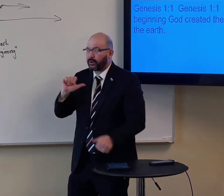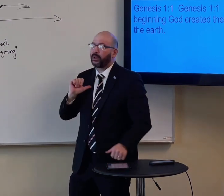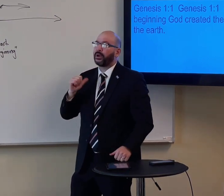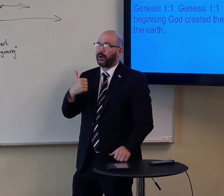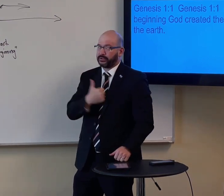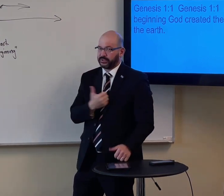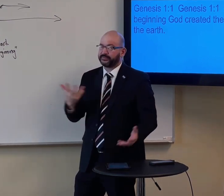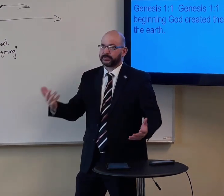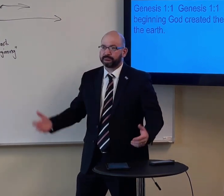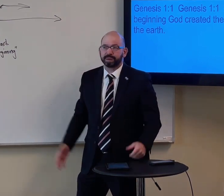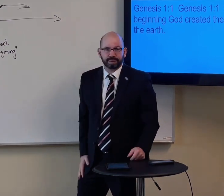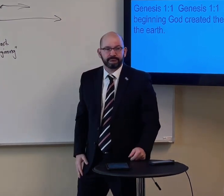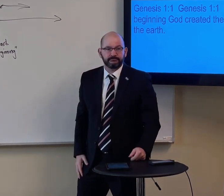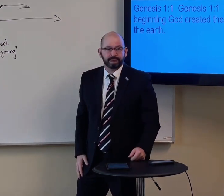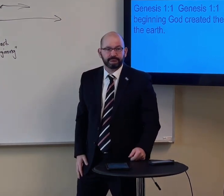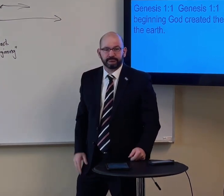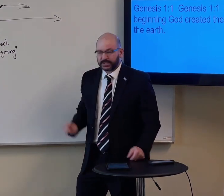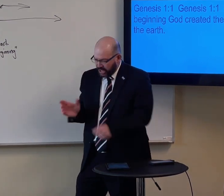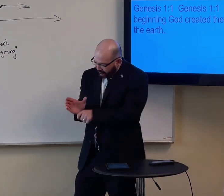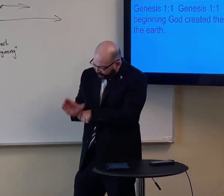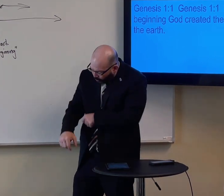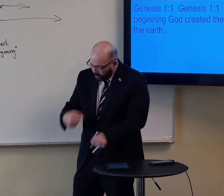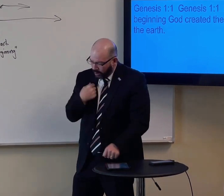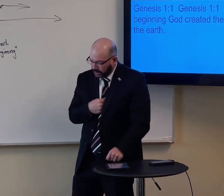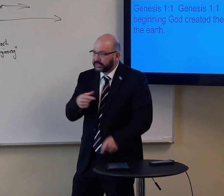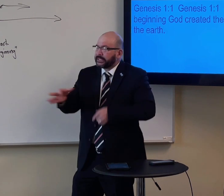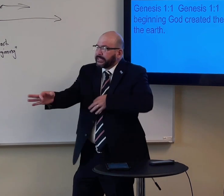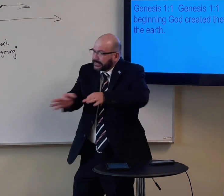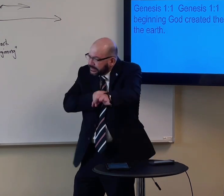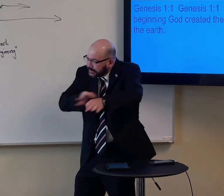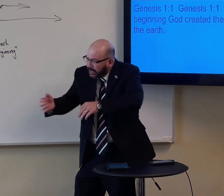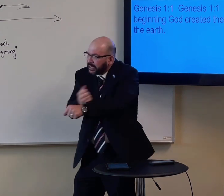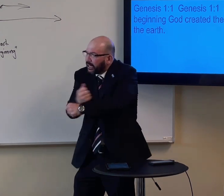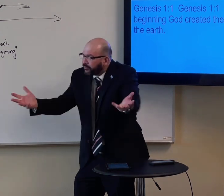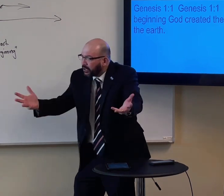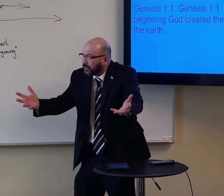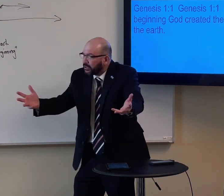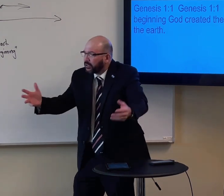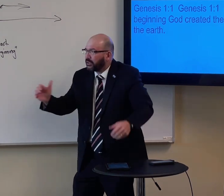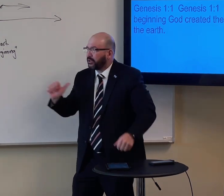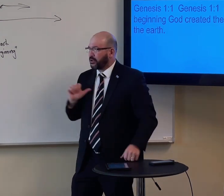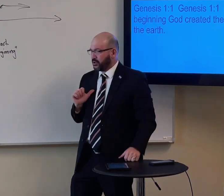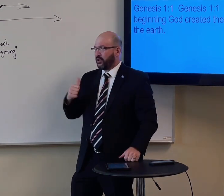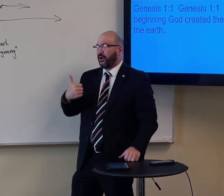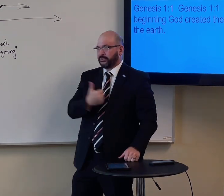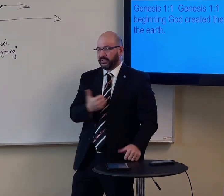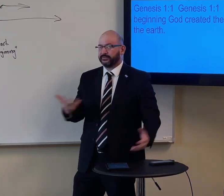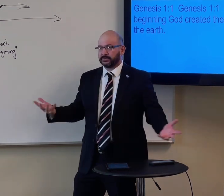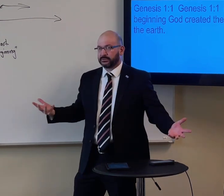ourselves. He forced us to explain everything, ourselves.